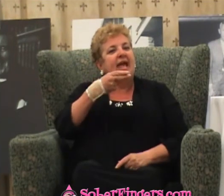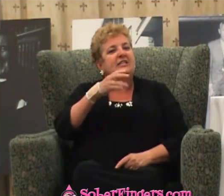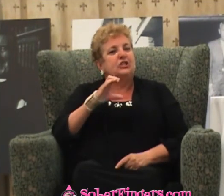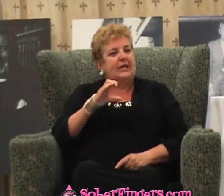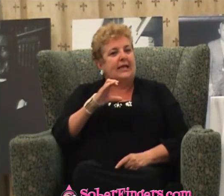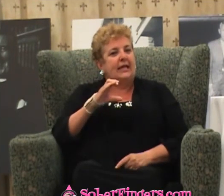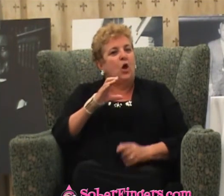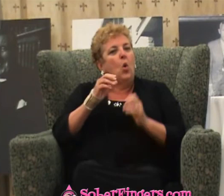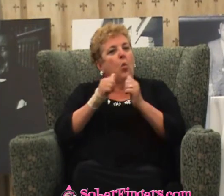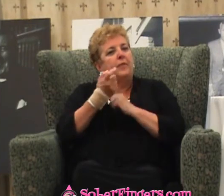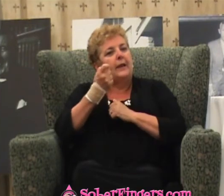And so